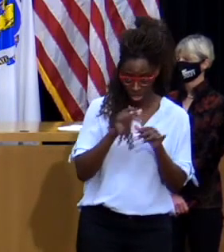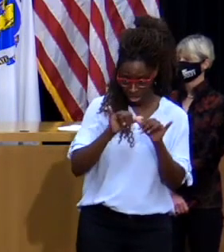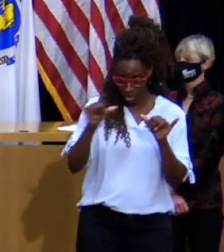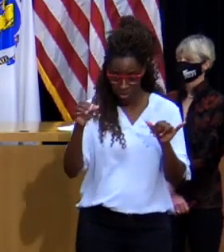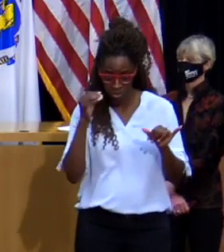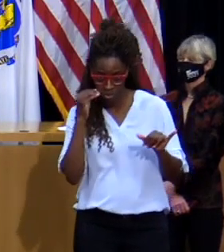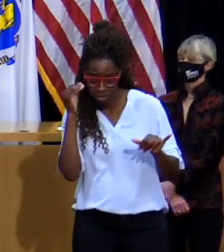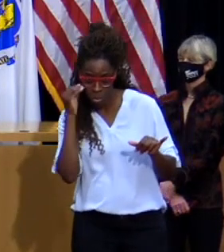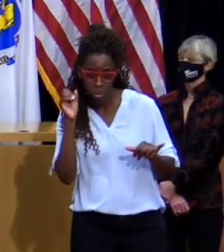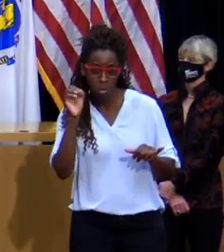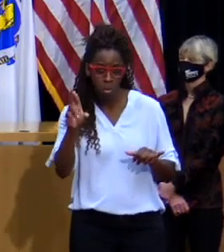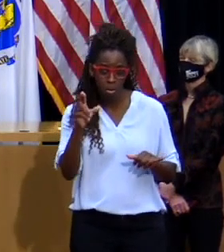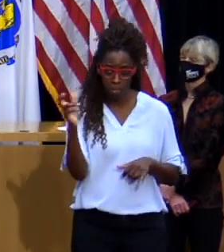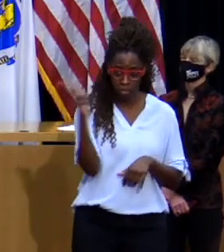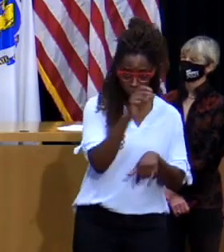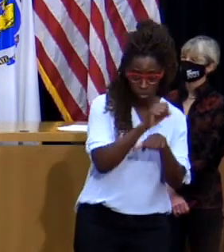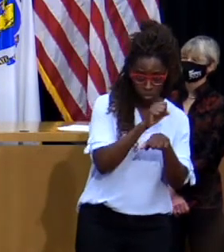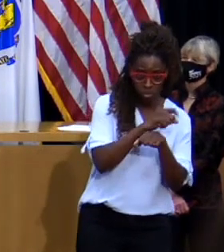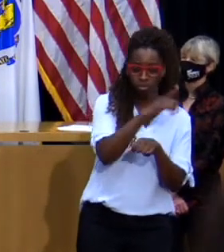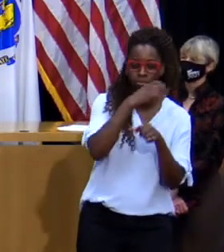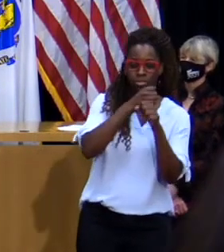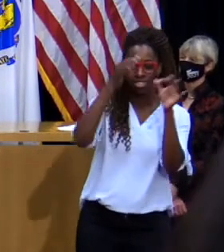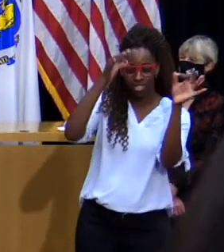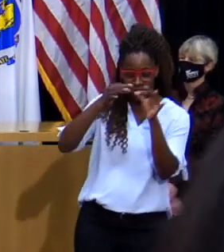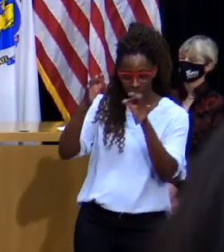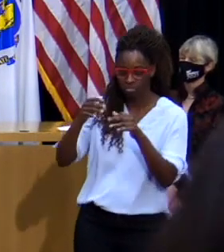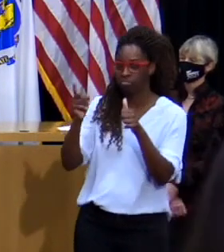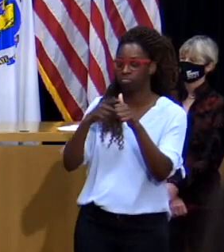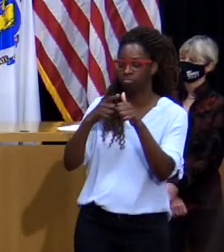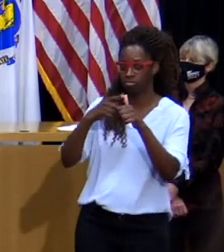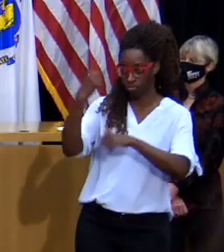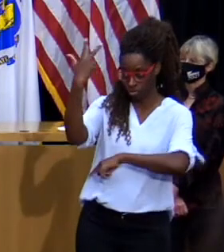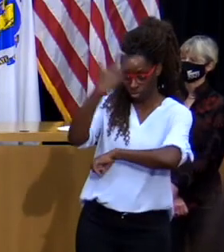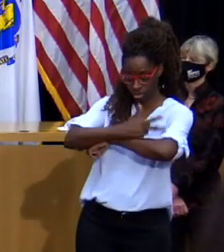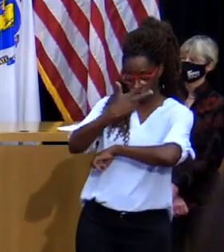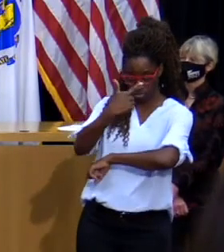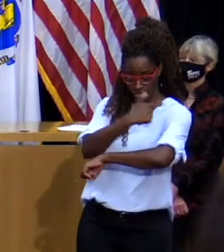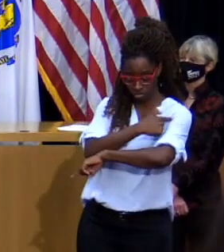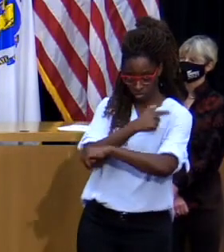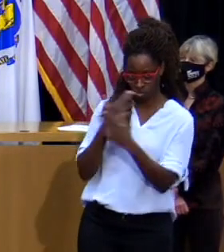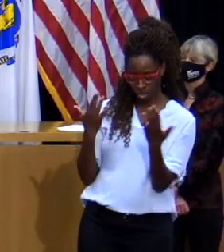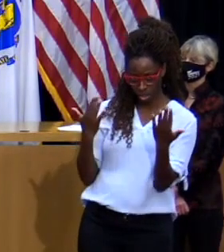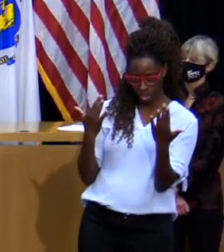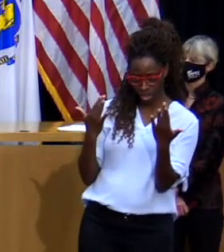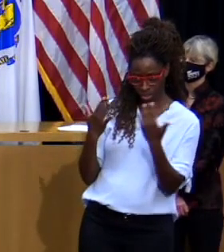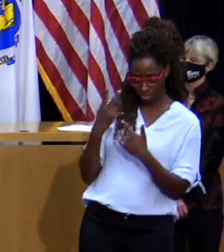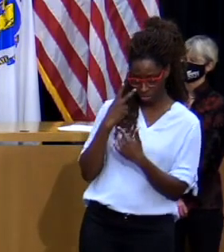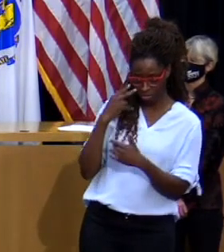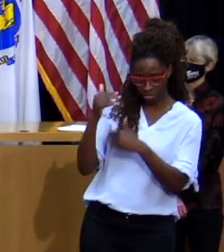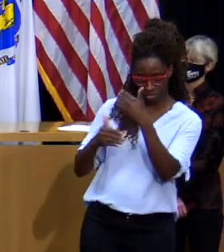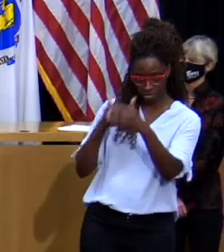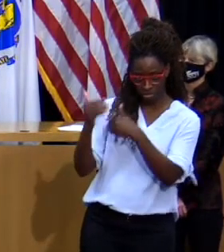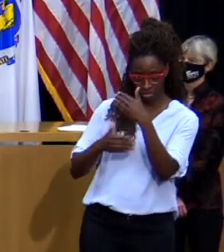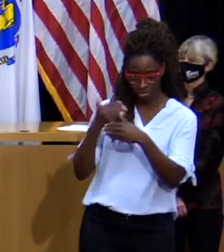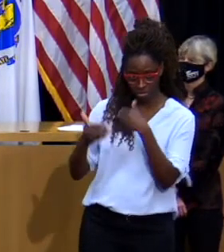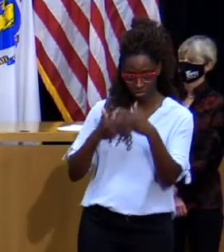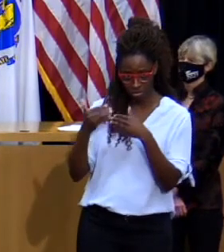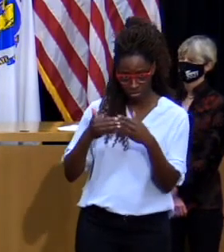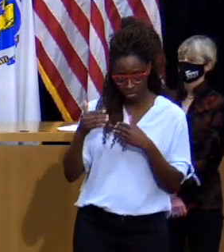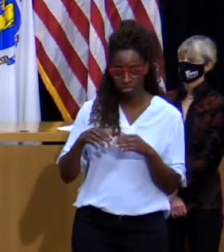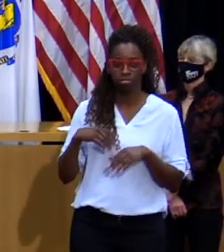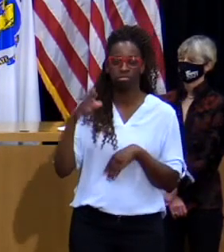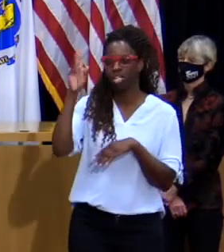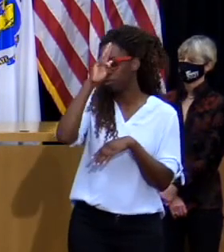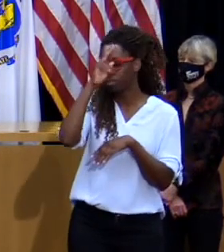days. So I don't want to ignore the symptoms. I think it's much better when people know what to expect when they've received a vaccination, but understand that those are good